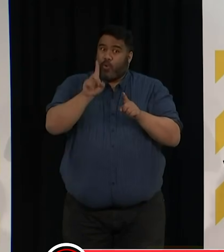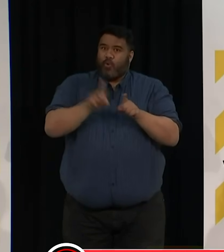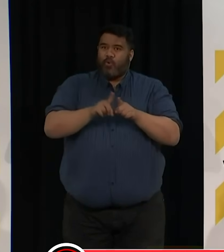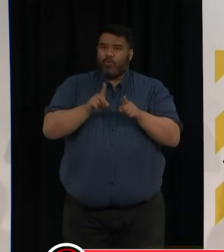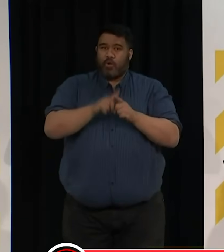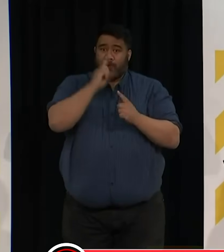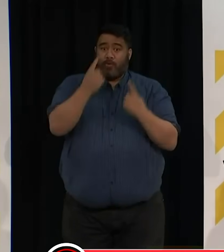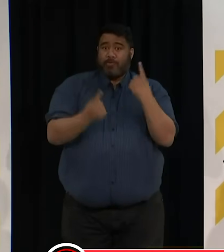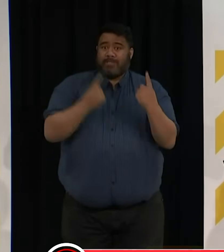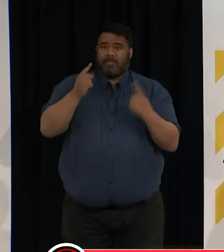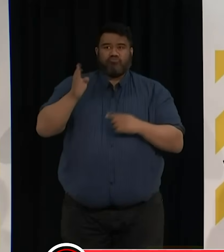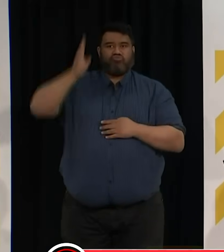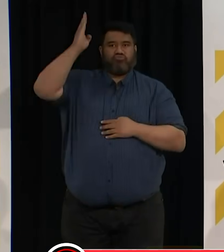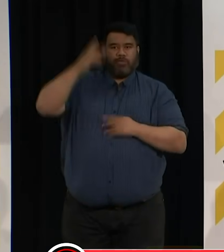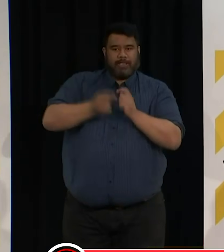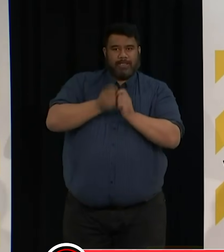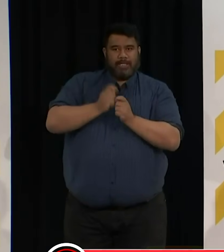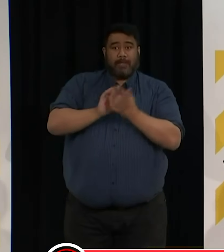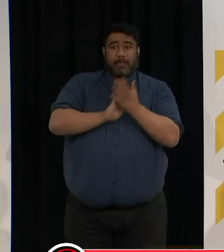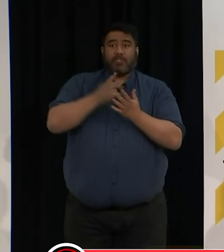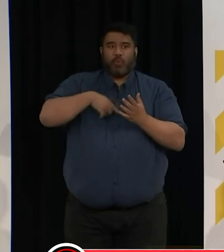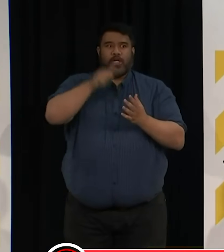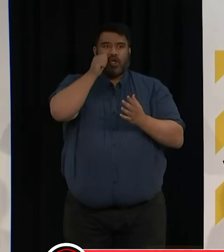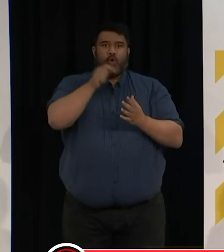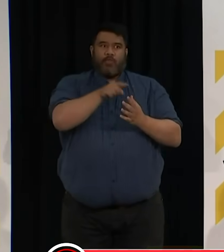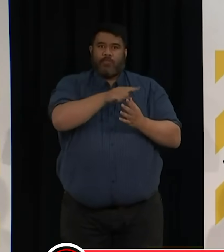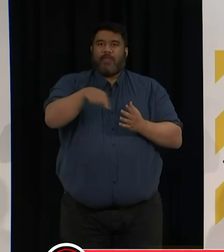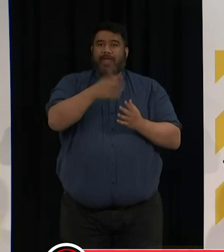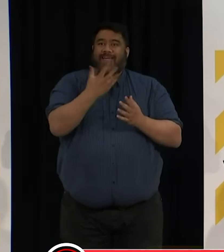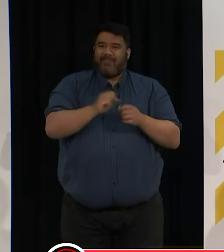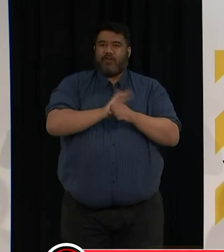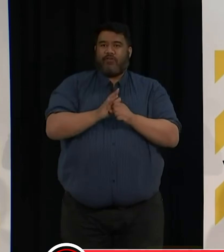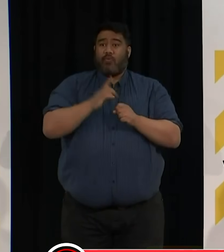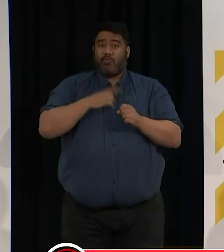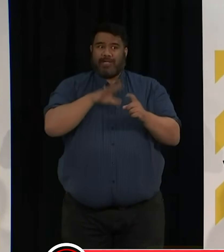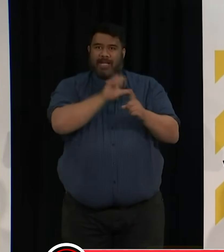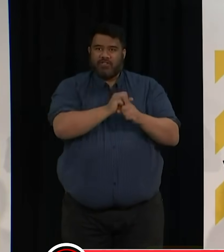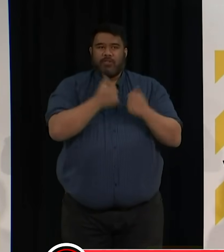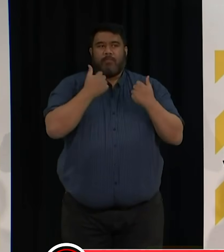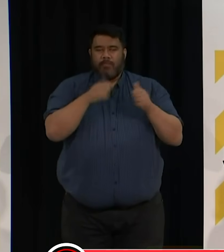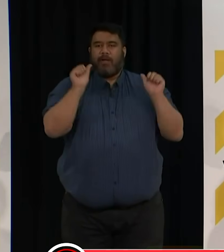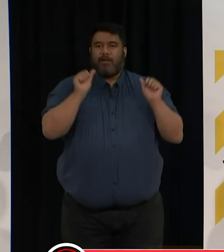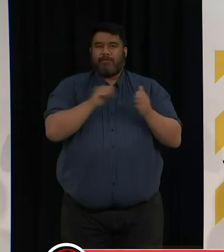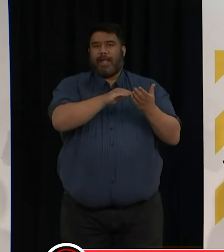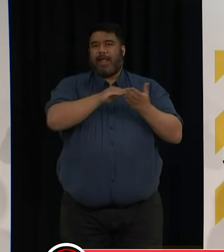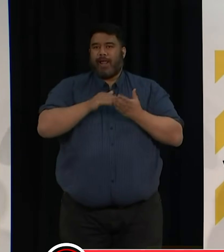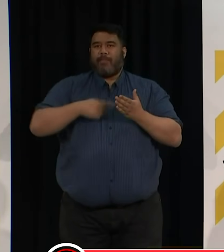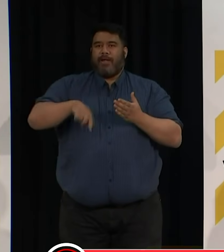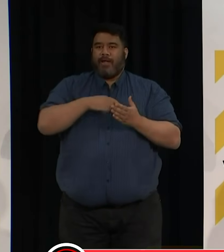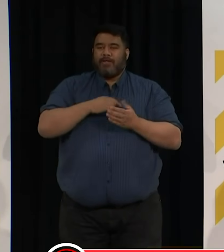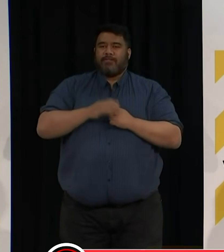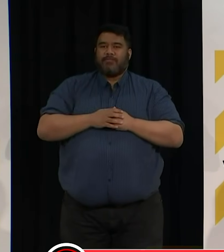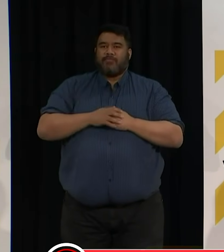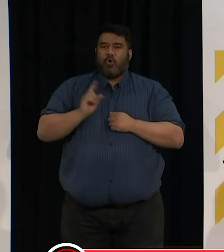because people have come forward and been tested. This is essential for us to know what we are dealing with, and high levels of testing